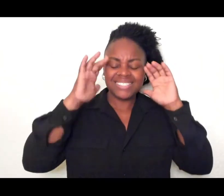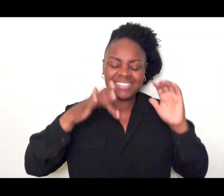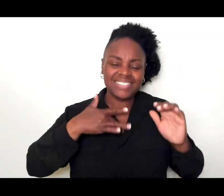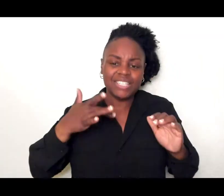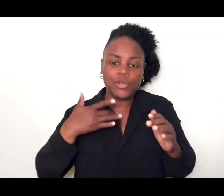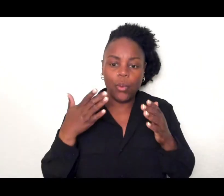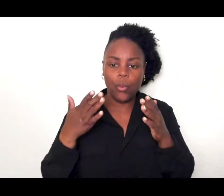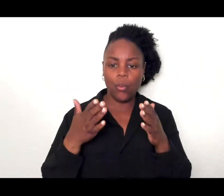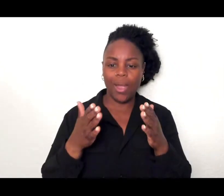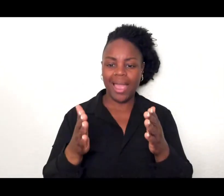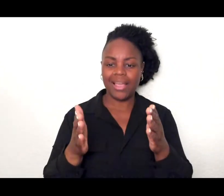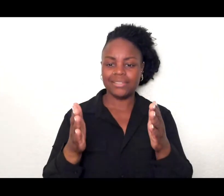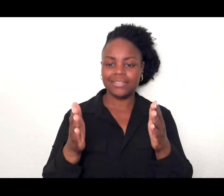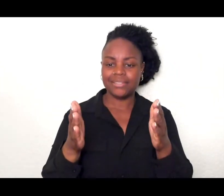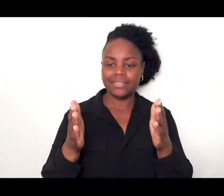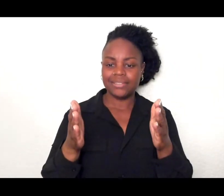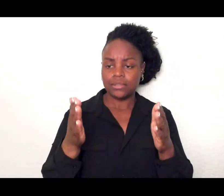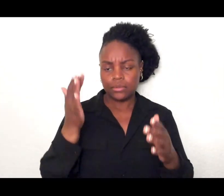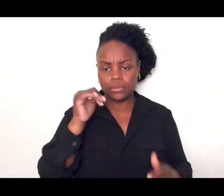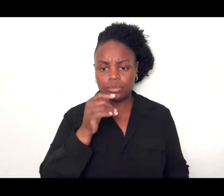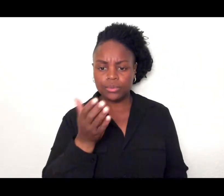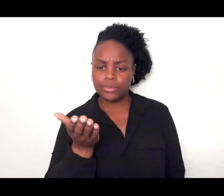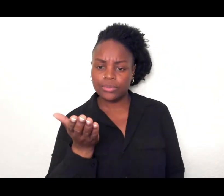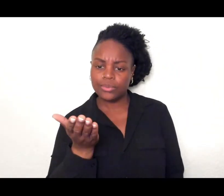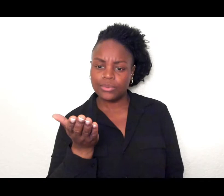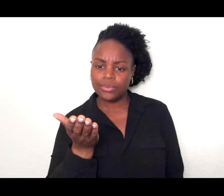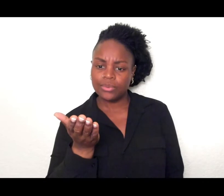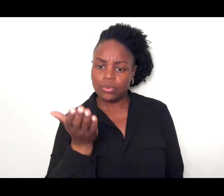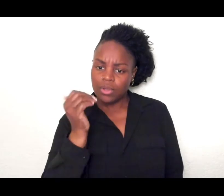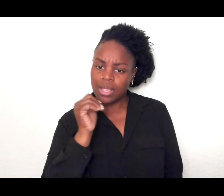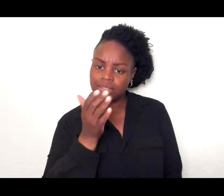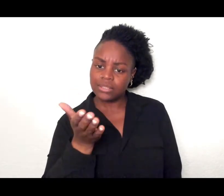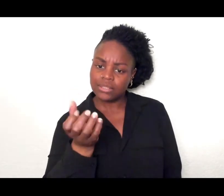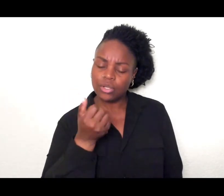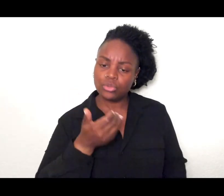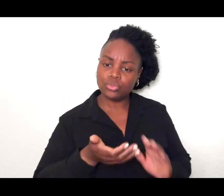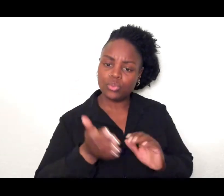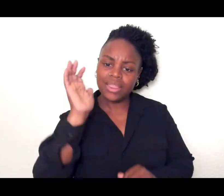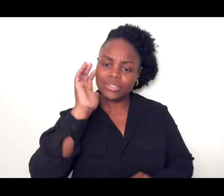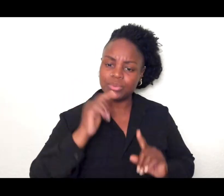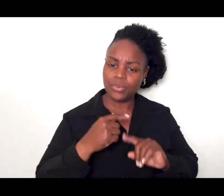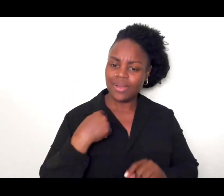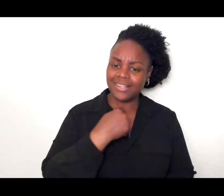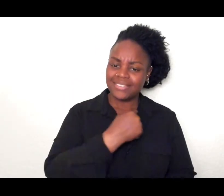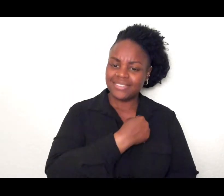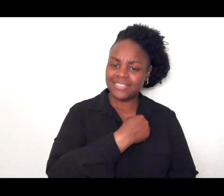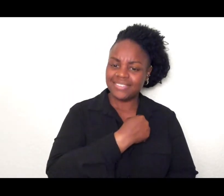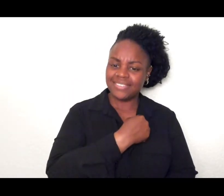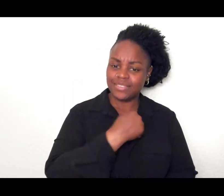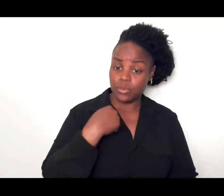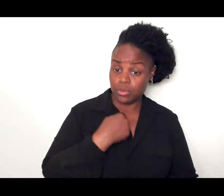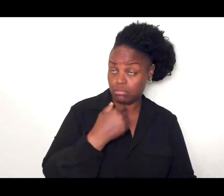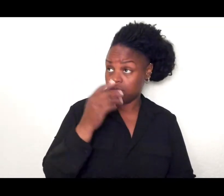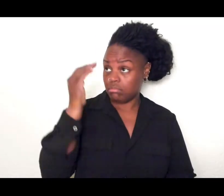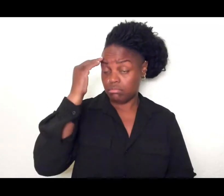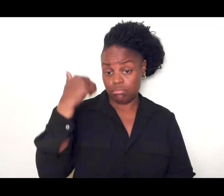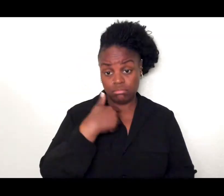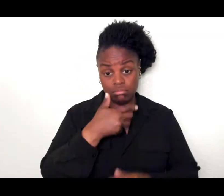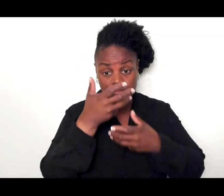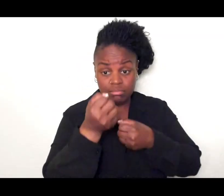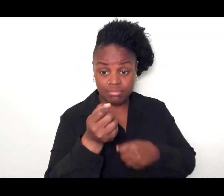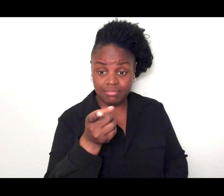this, though. We know that we listen with more than our ears. We listen with our entire bodies.